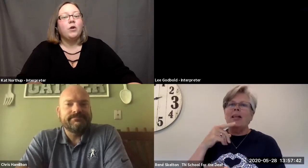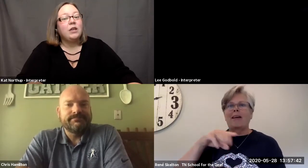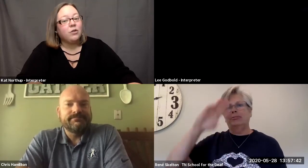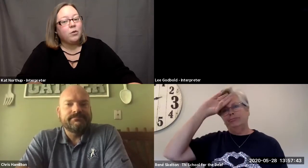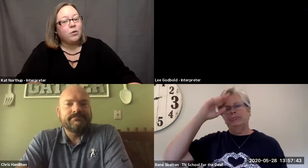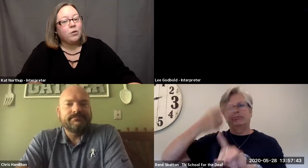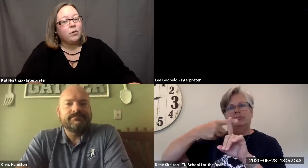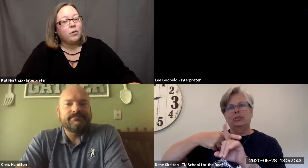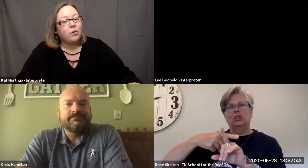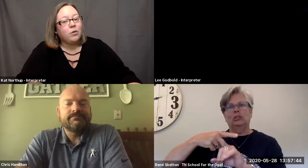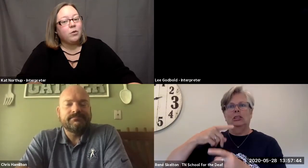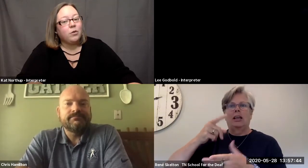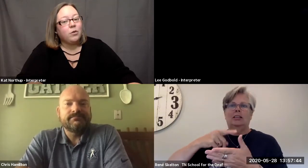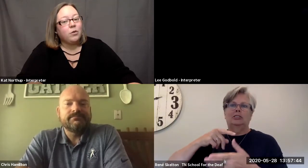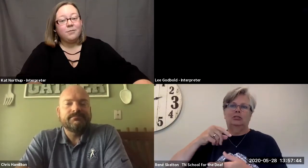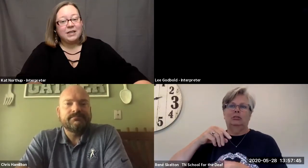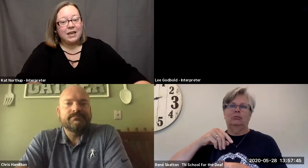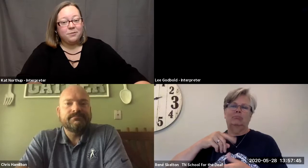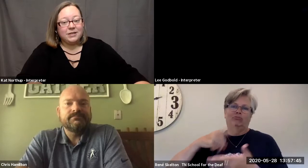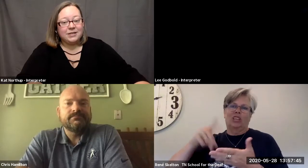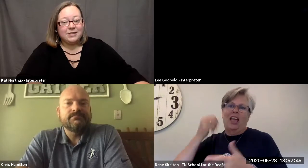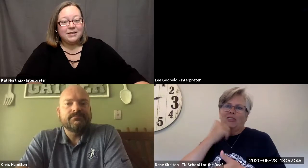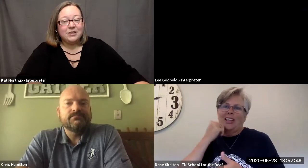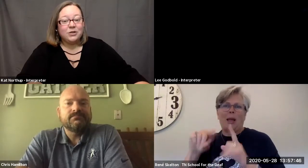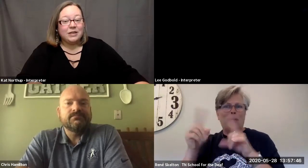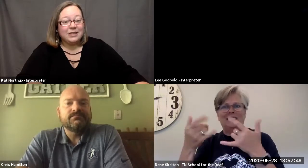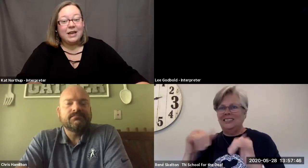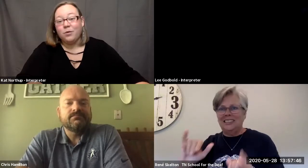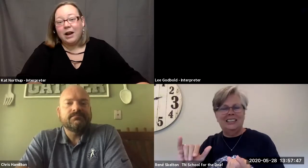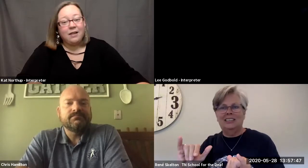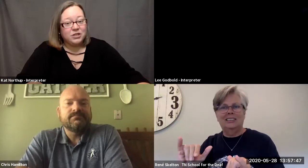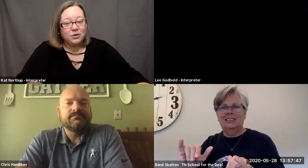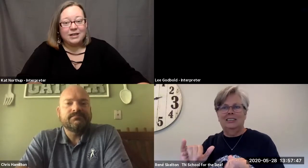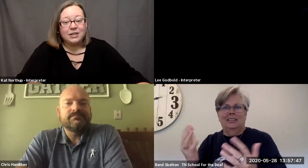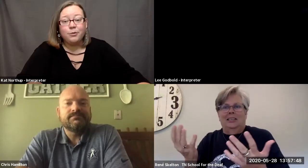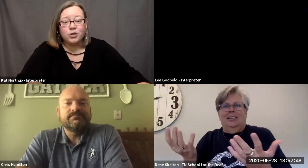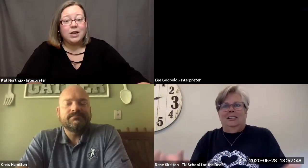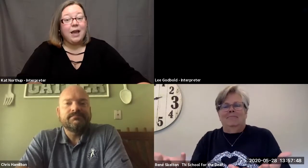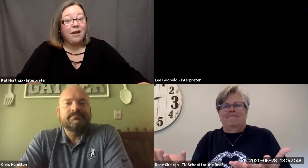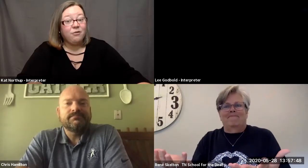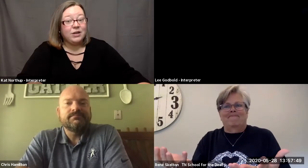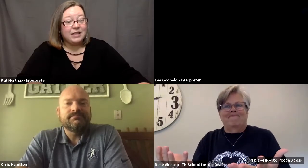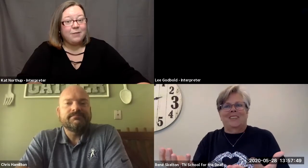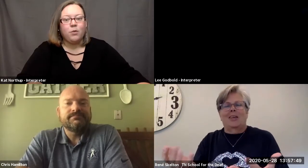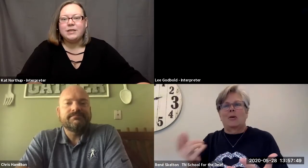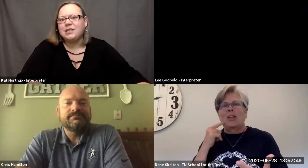here and they come to campus during the day. We're going to have to do that temperature check every day, but we